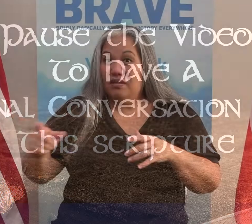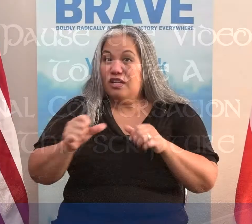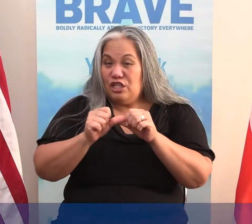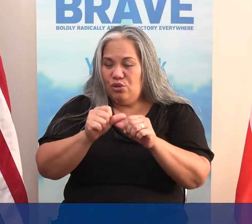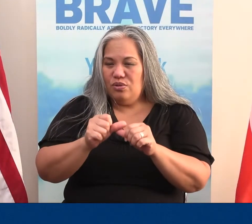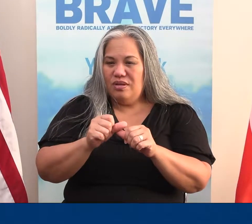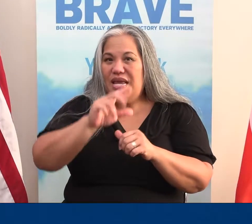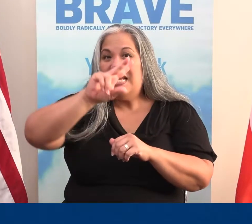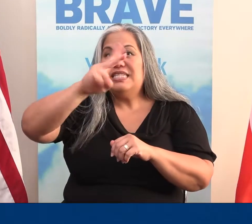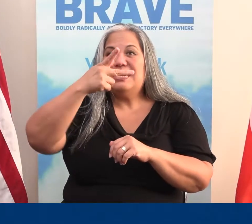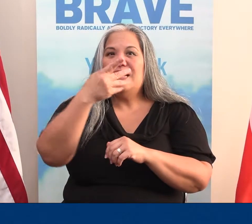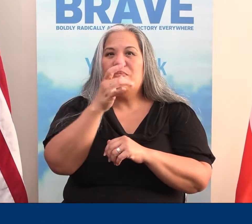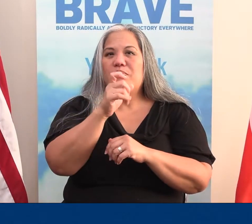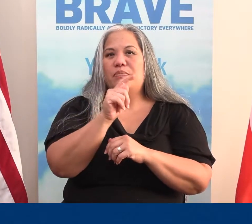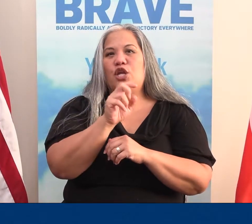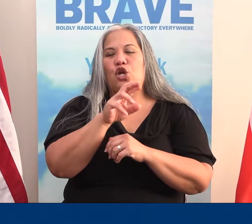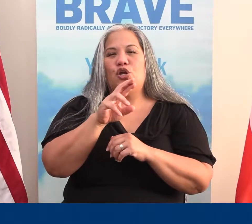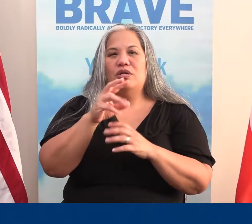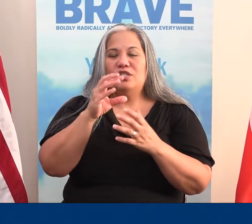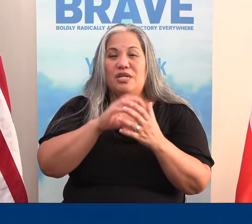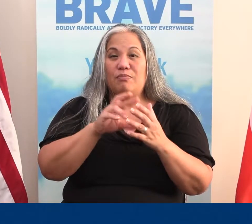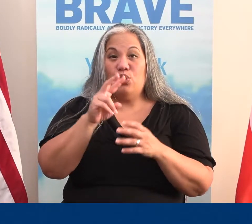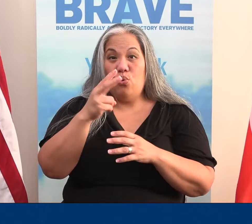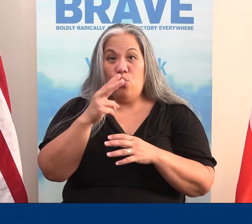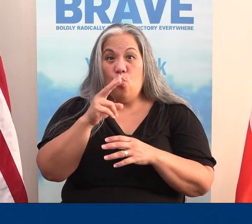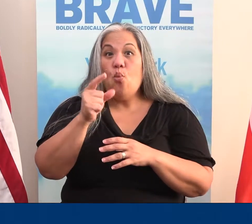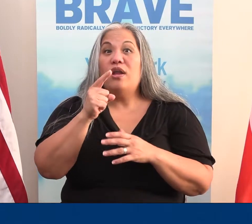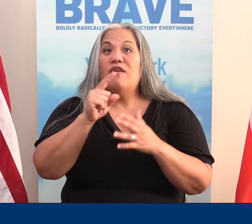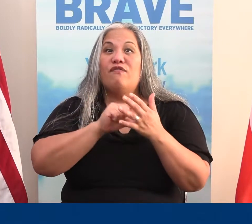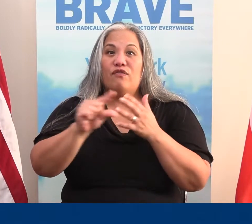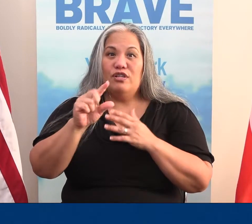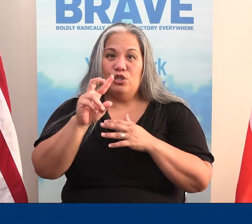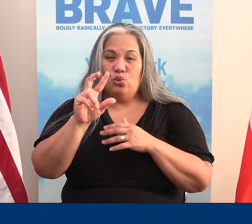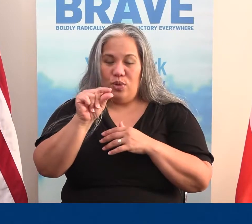Let's keep going. 2 Peter 1, verse 20.